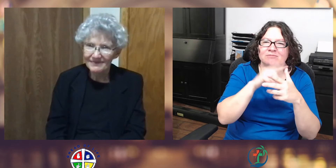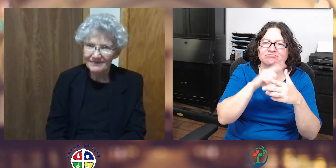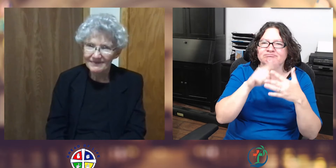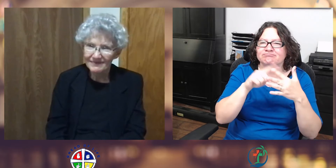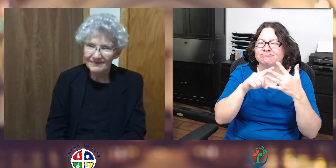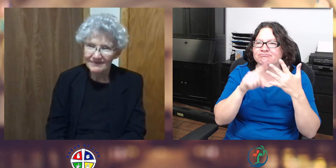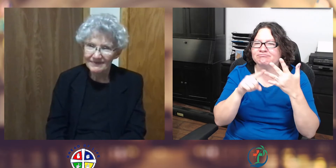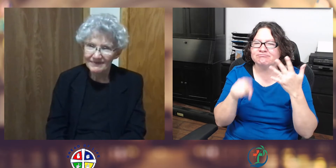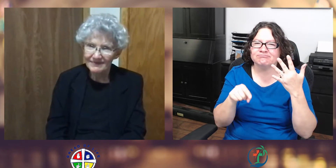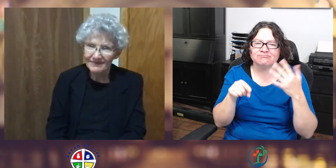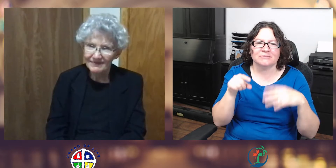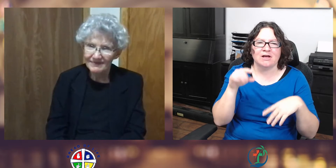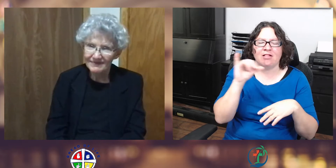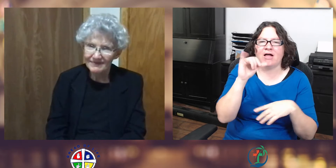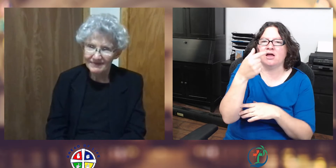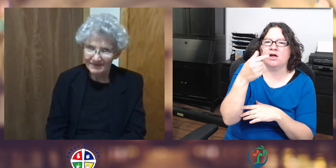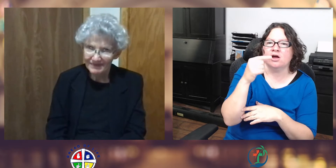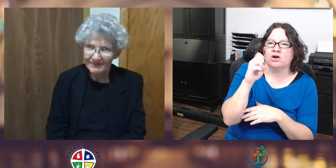I'll wake him later.